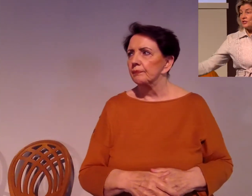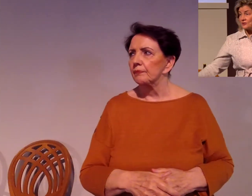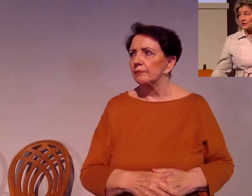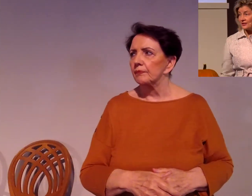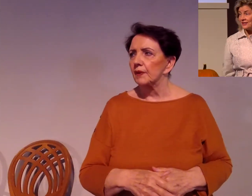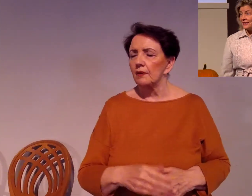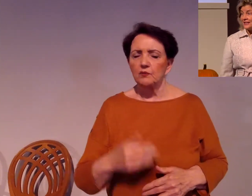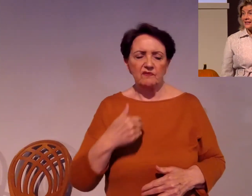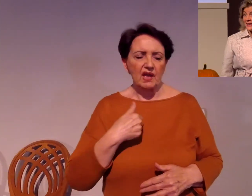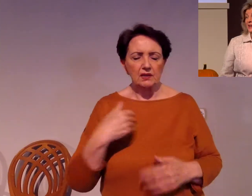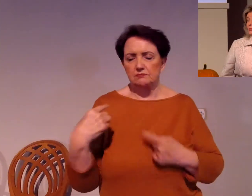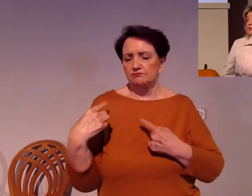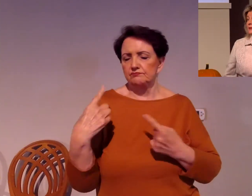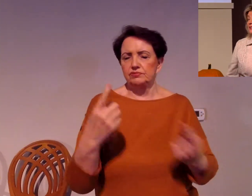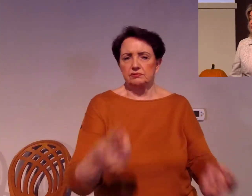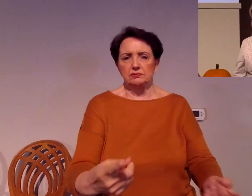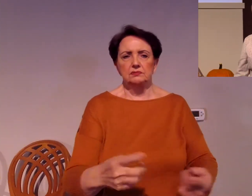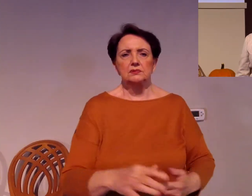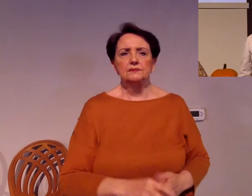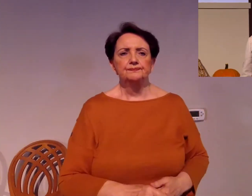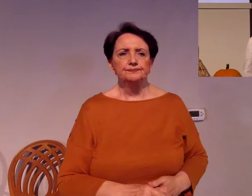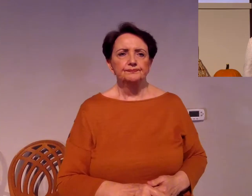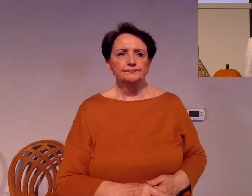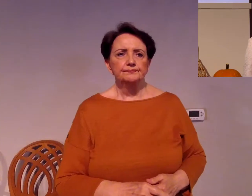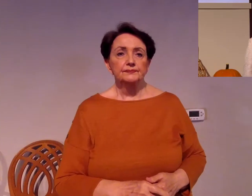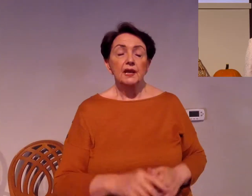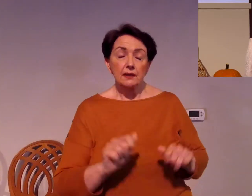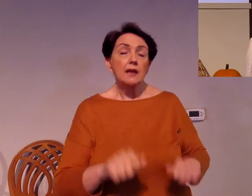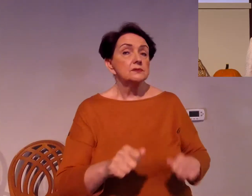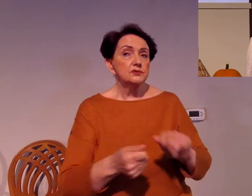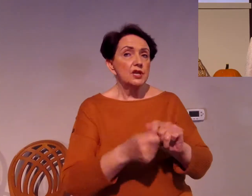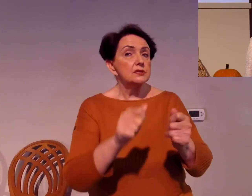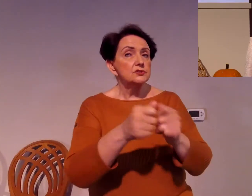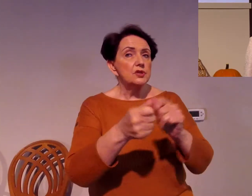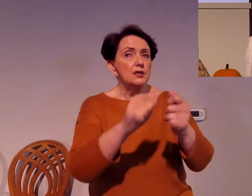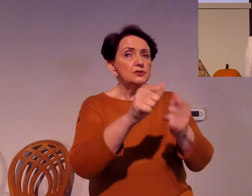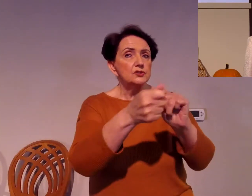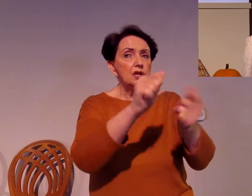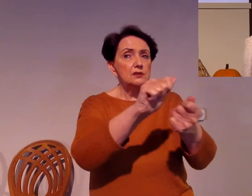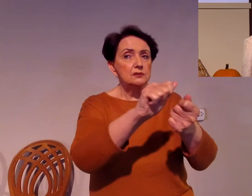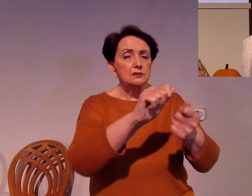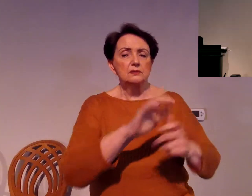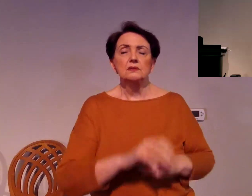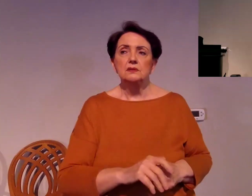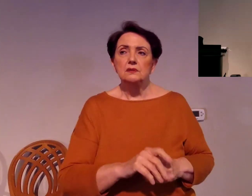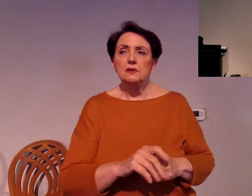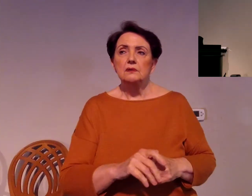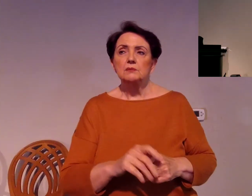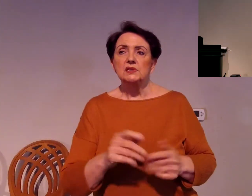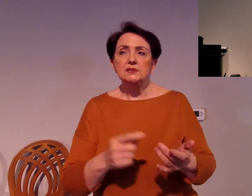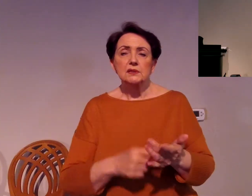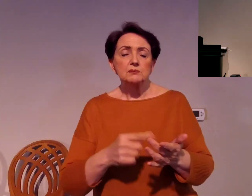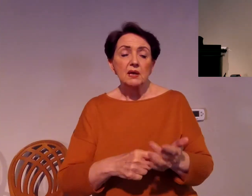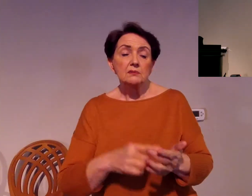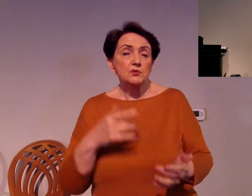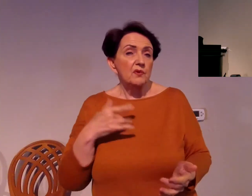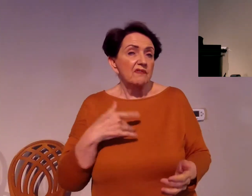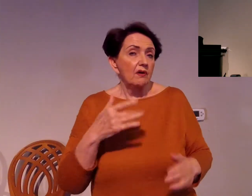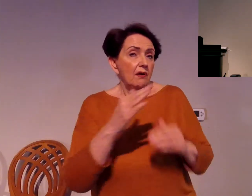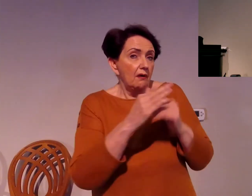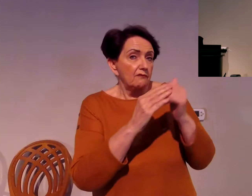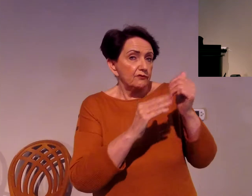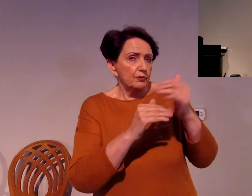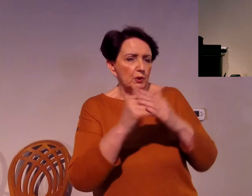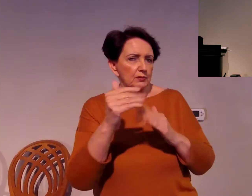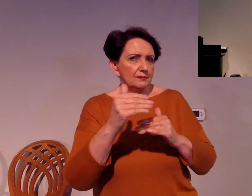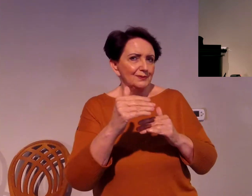throughout our years. That upper limit keeps changing. But there can come a time where we're just so comfortable where we are that we're